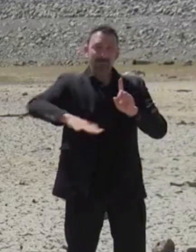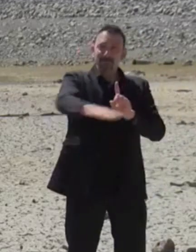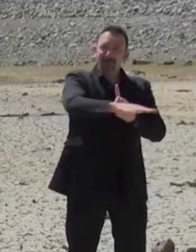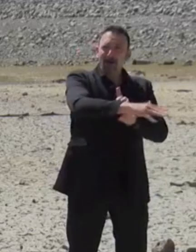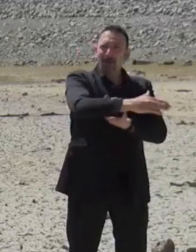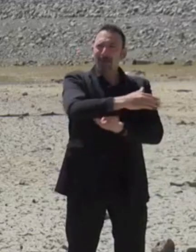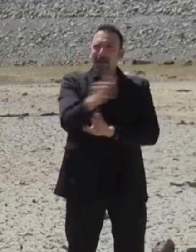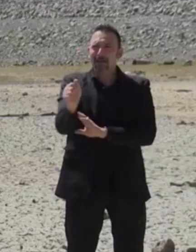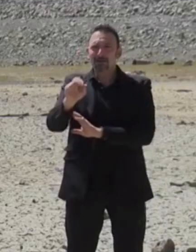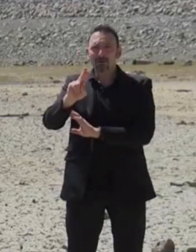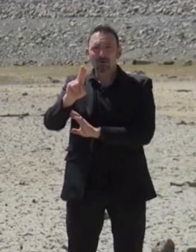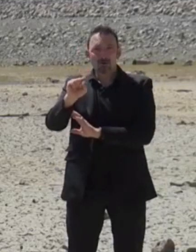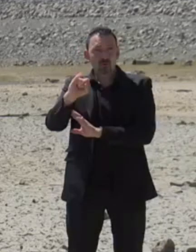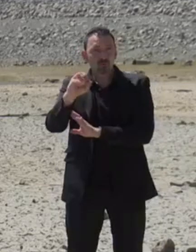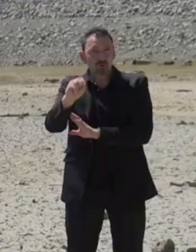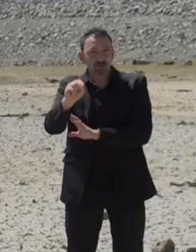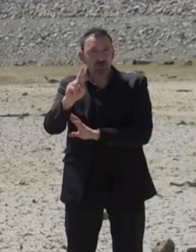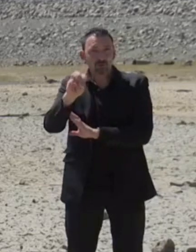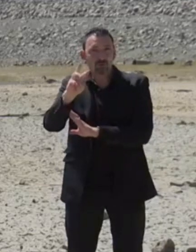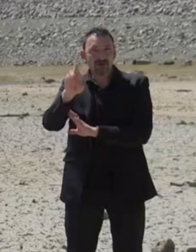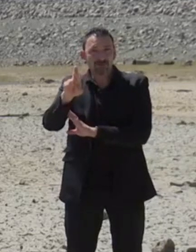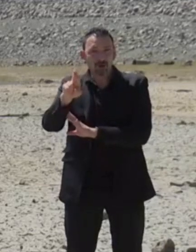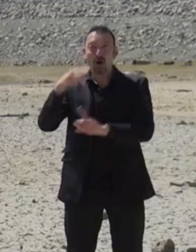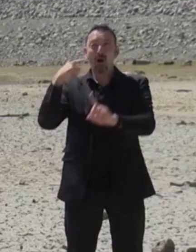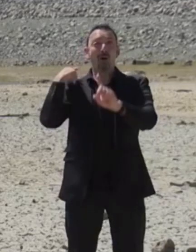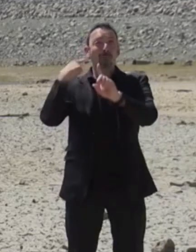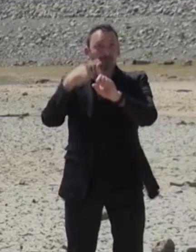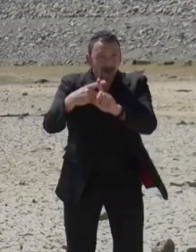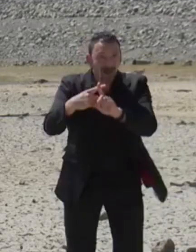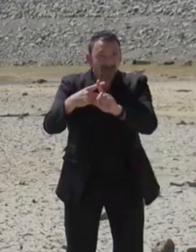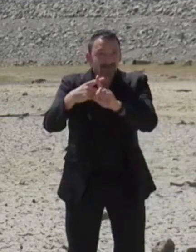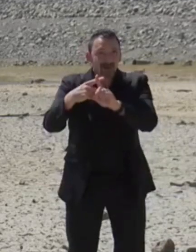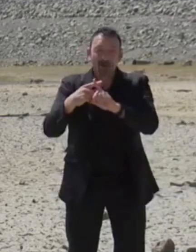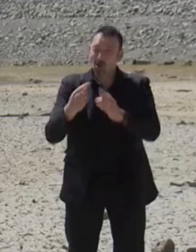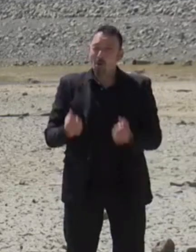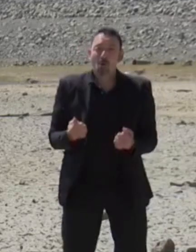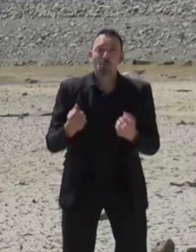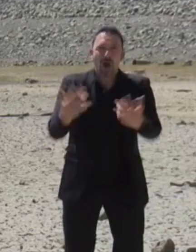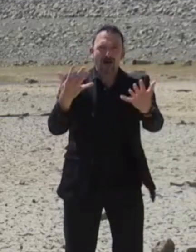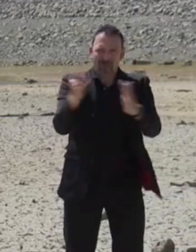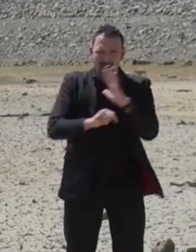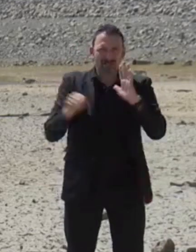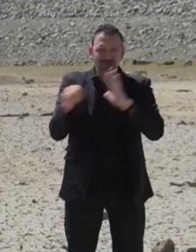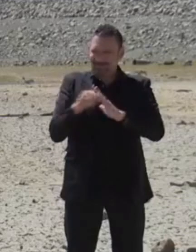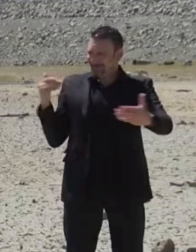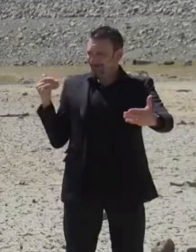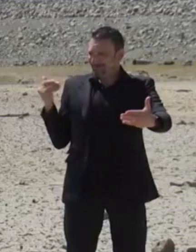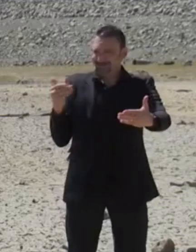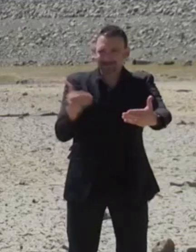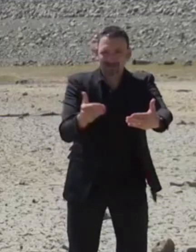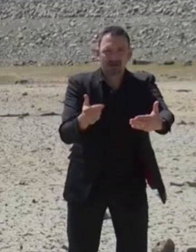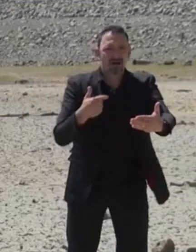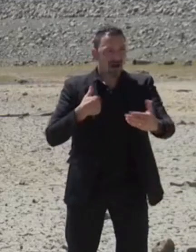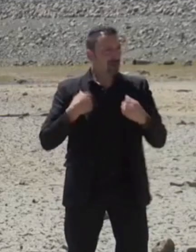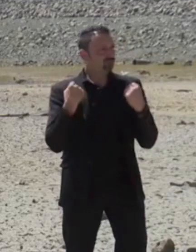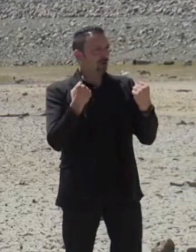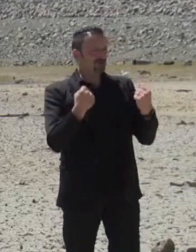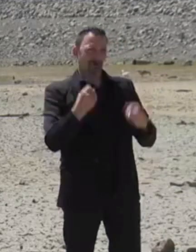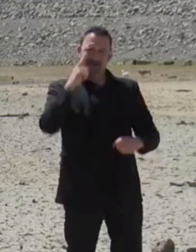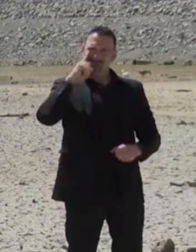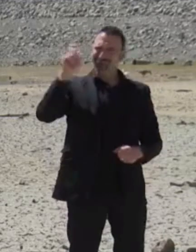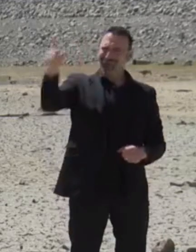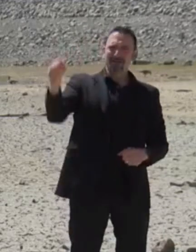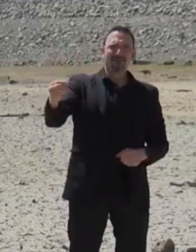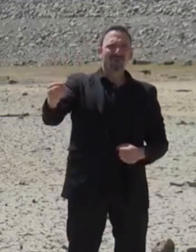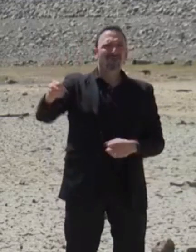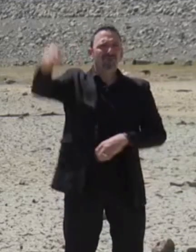let us not forget, we are approaching wildfire season, as we know from the fire that I saw coming over here this morning. I want to thank the governor for